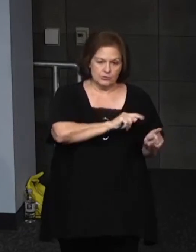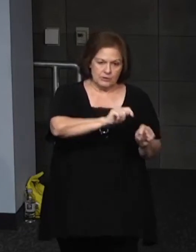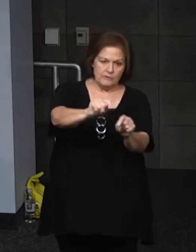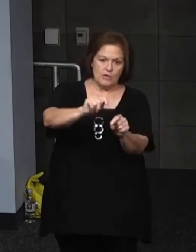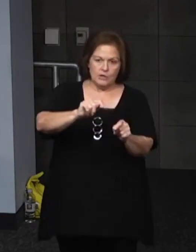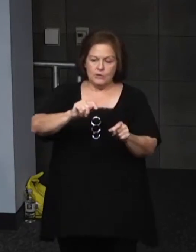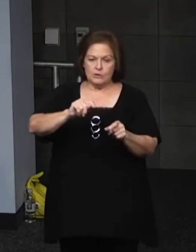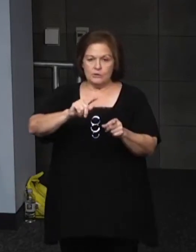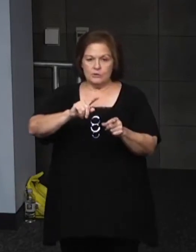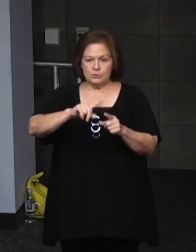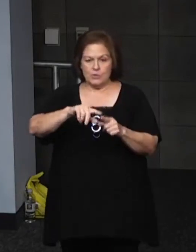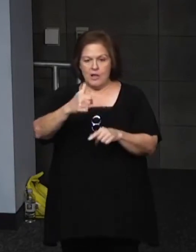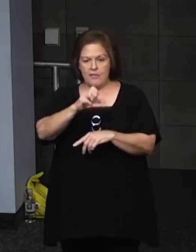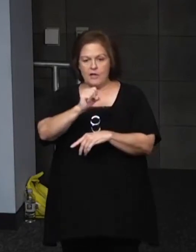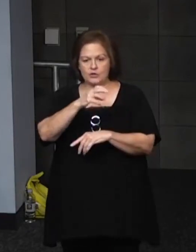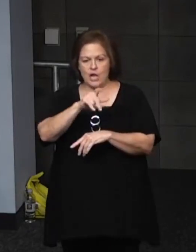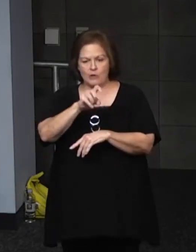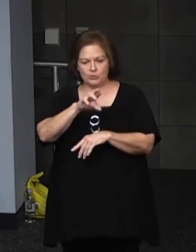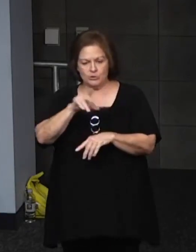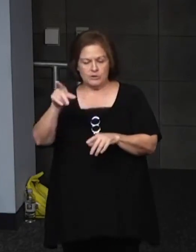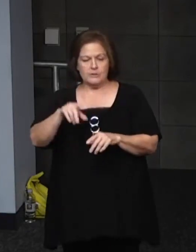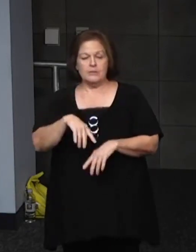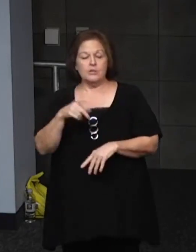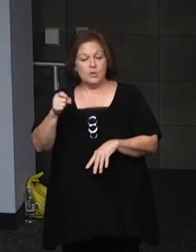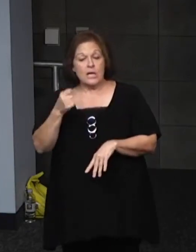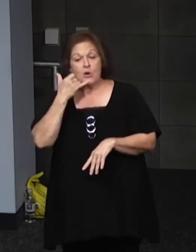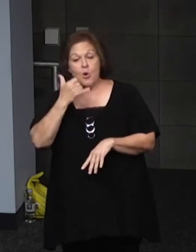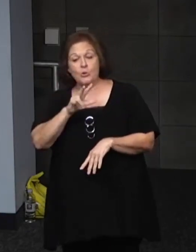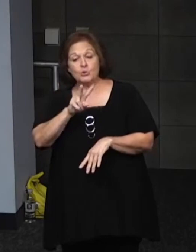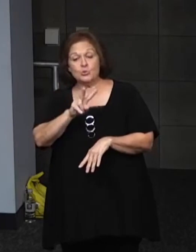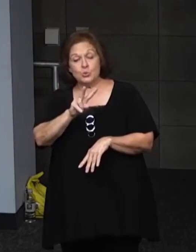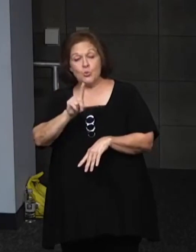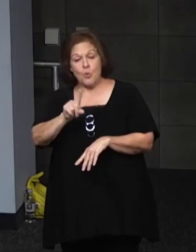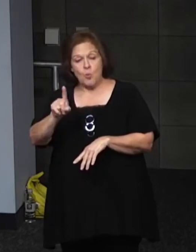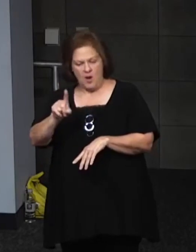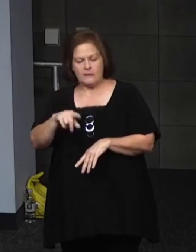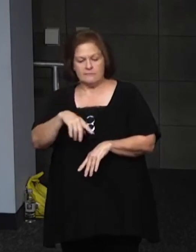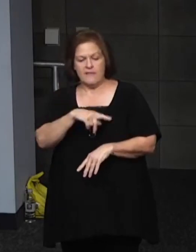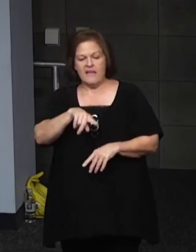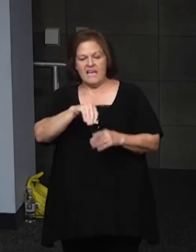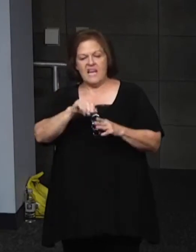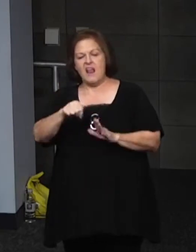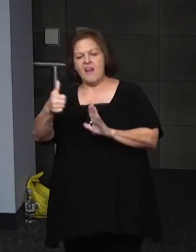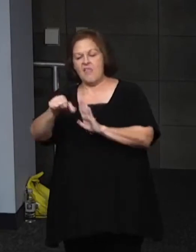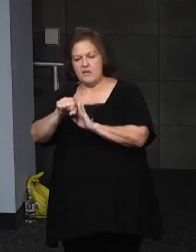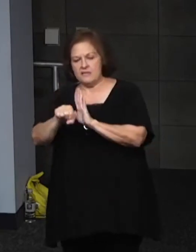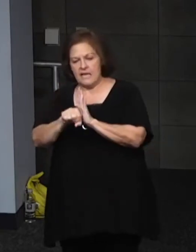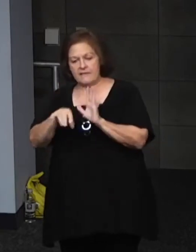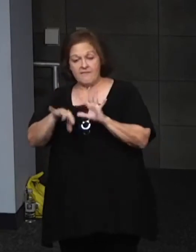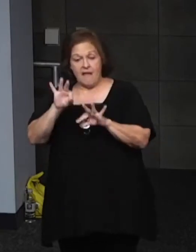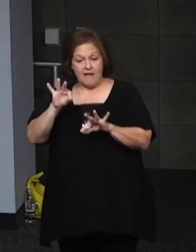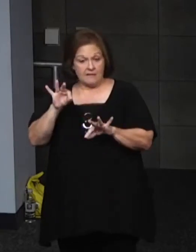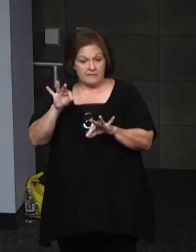the state, and you can call 211 to find out the location of your loved one.